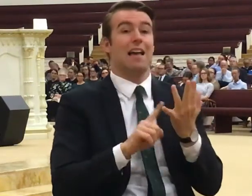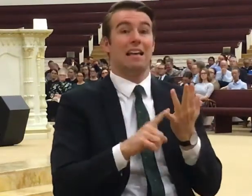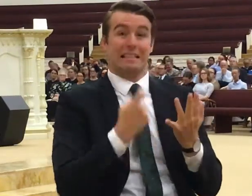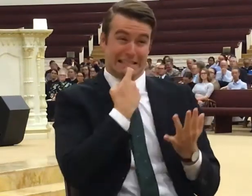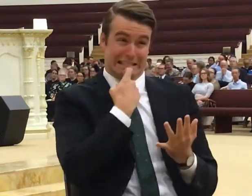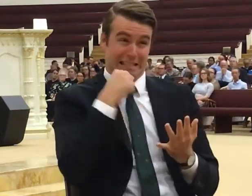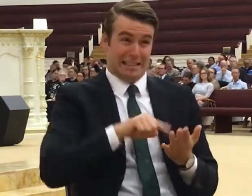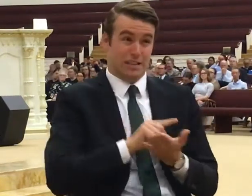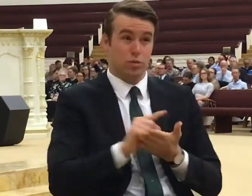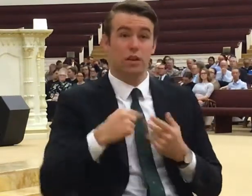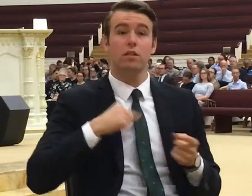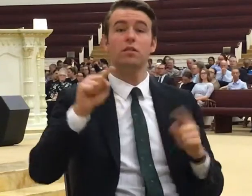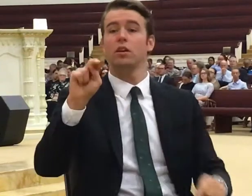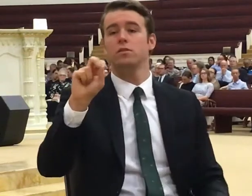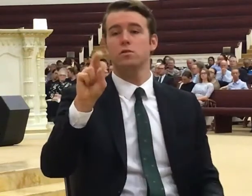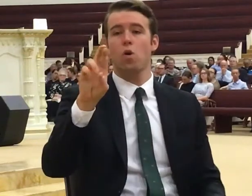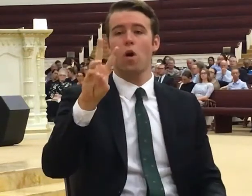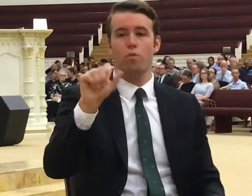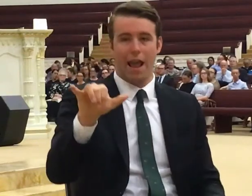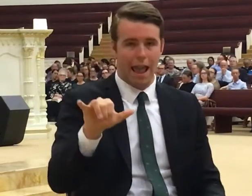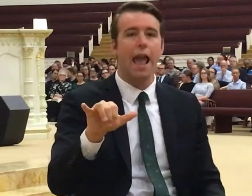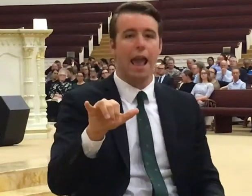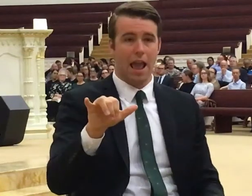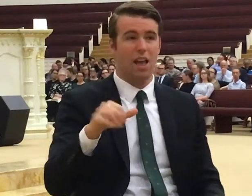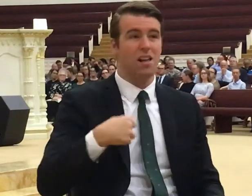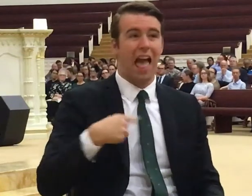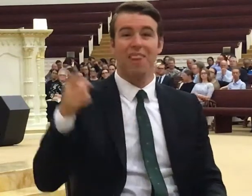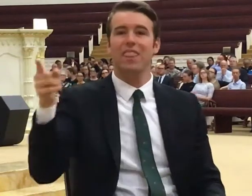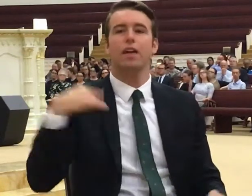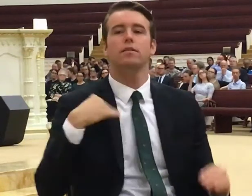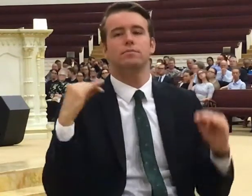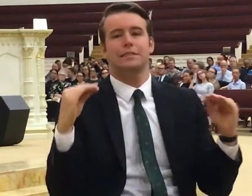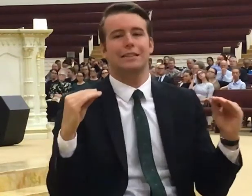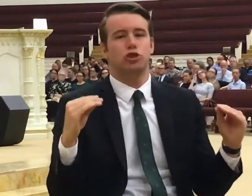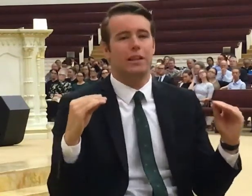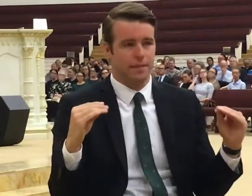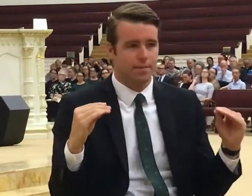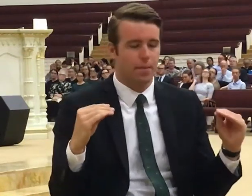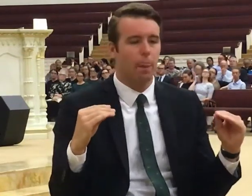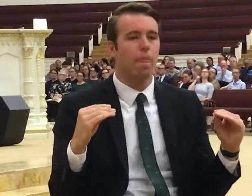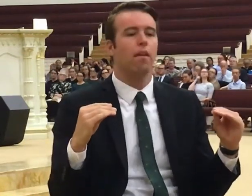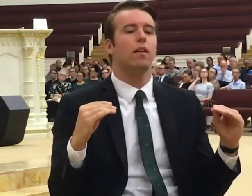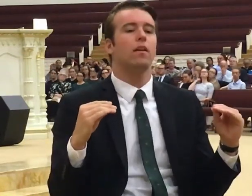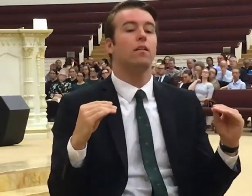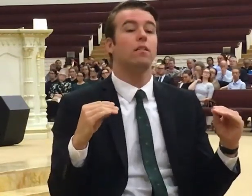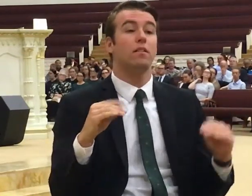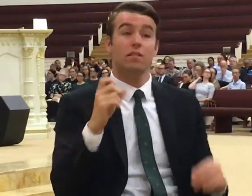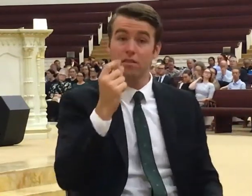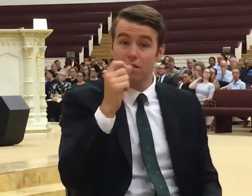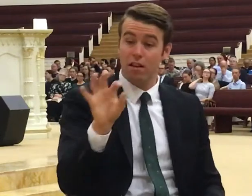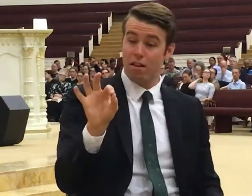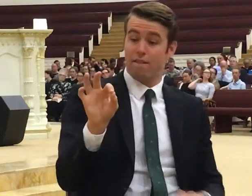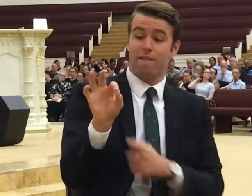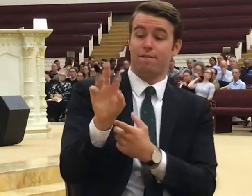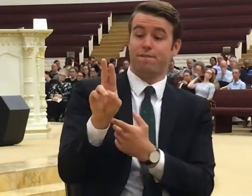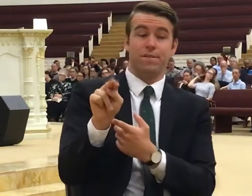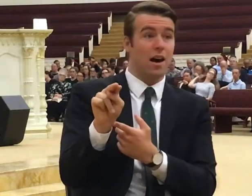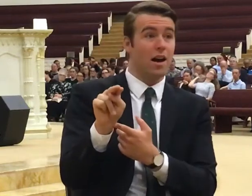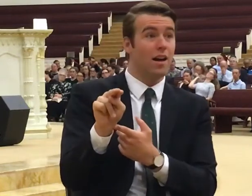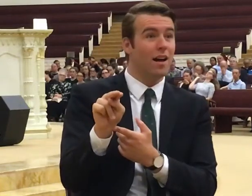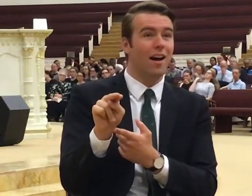week in Norway, and I was there teaching. And you don't know what fun is until you haven't